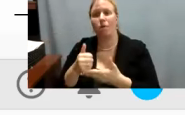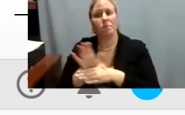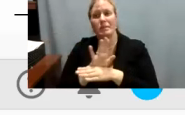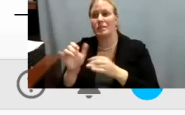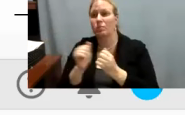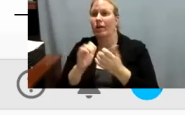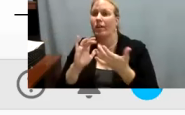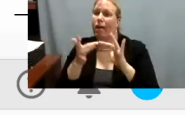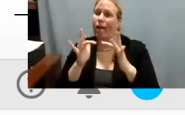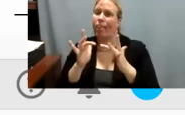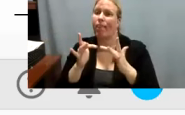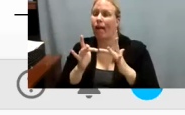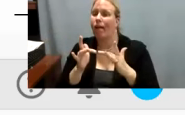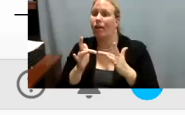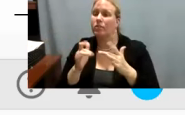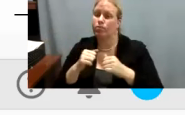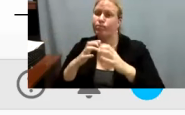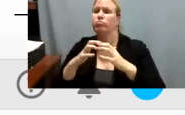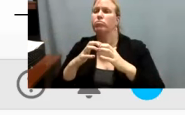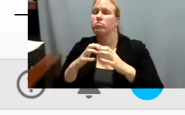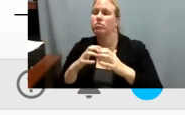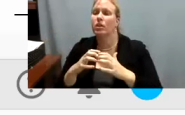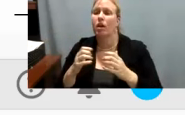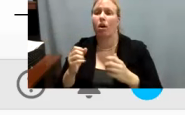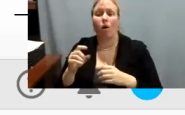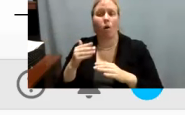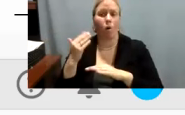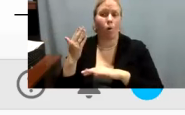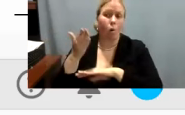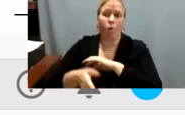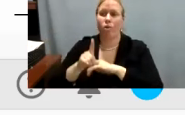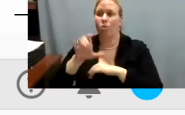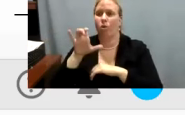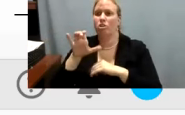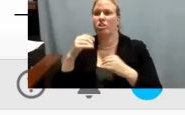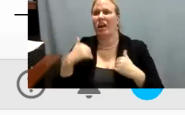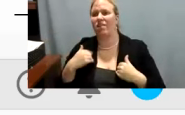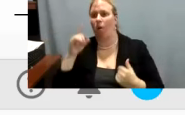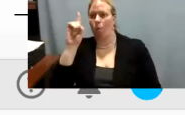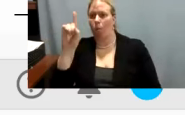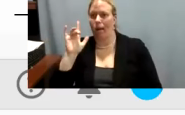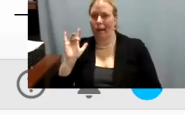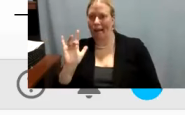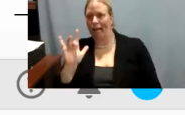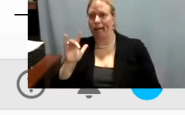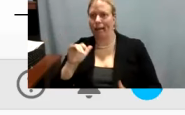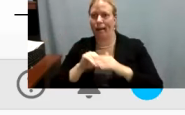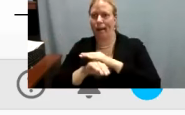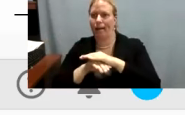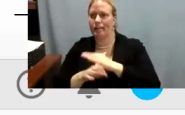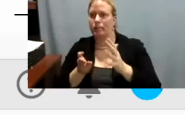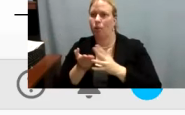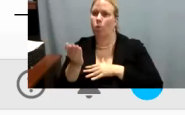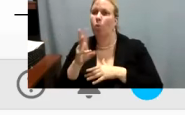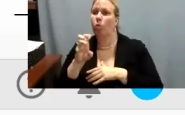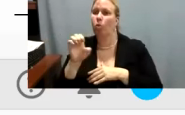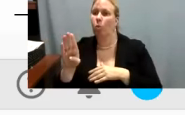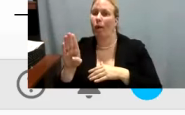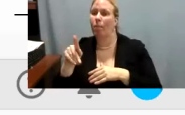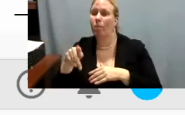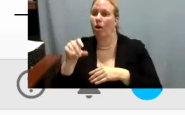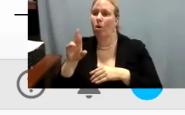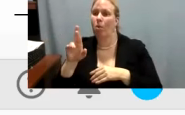their online platform over a hundred now have one click access through the web portal so let's say uh you haven't yet